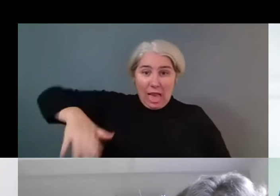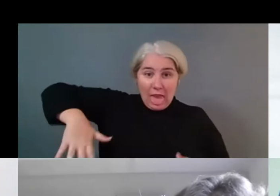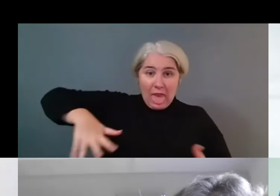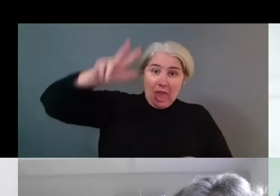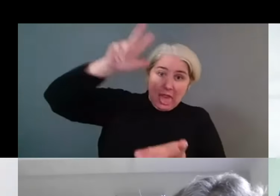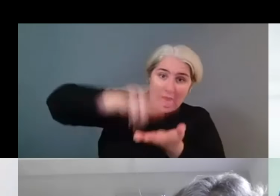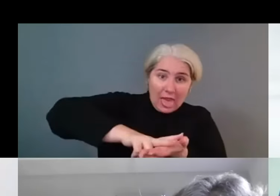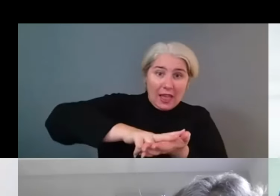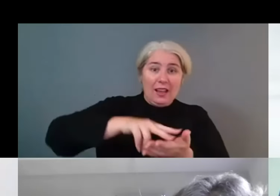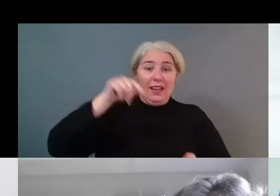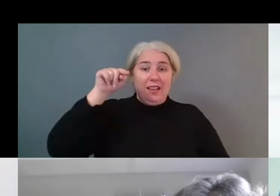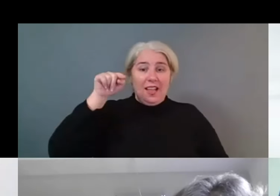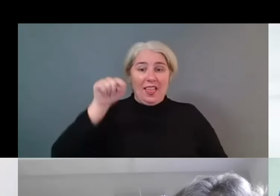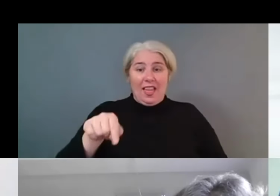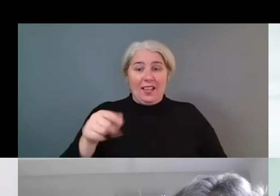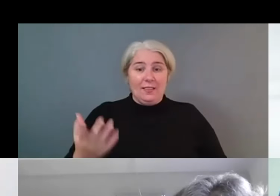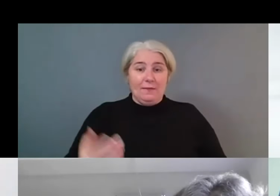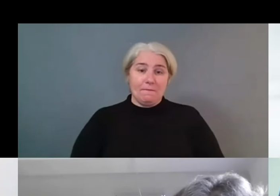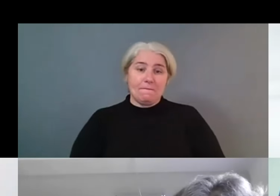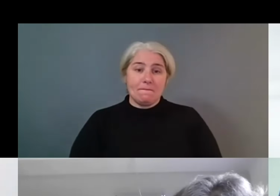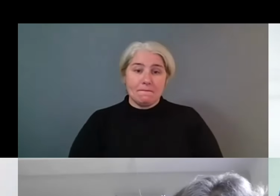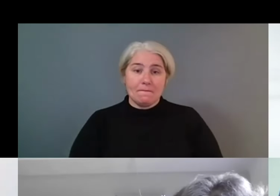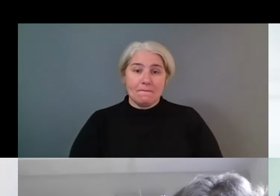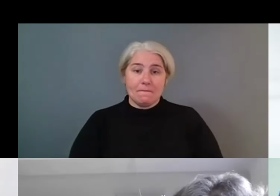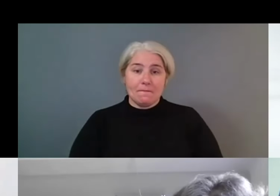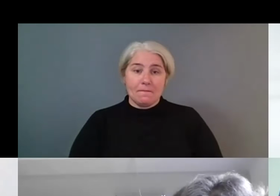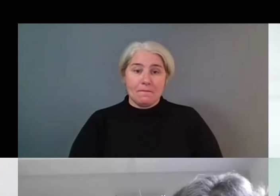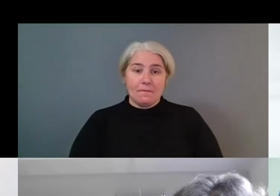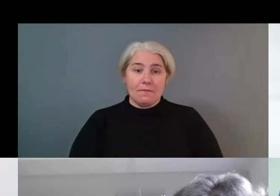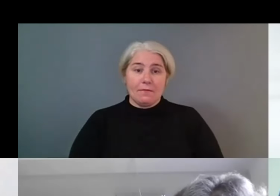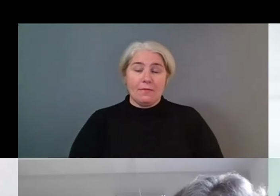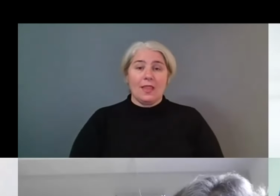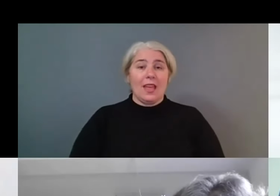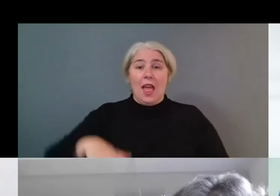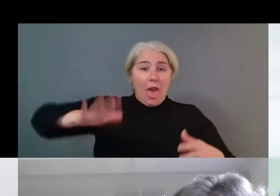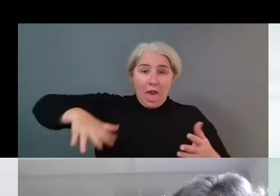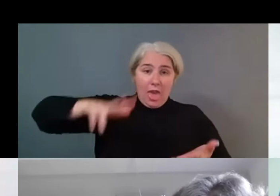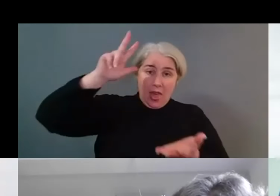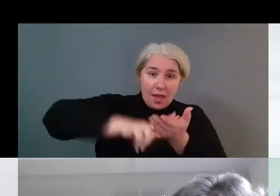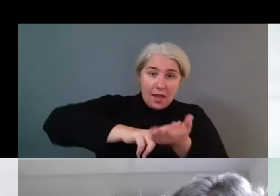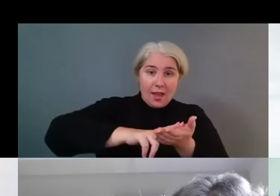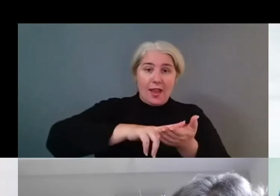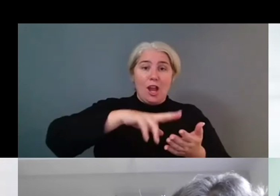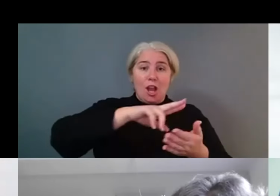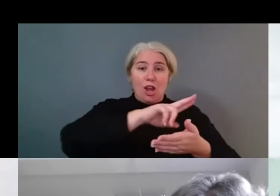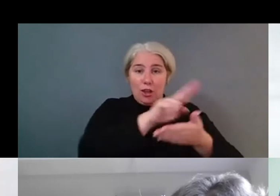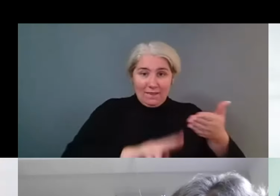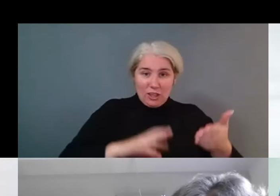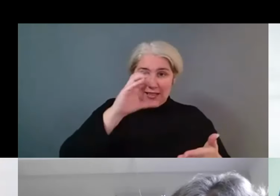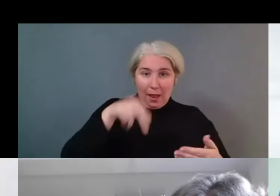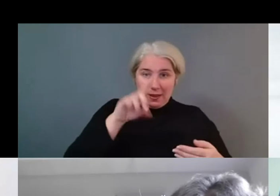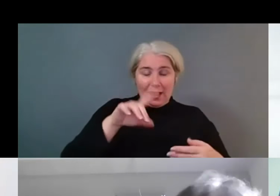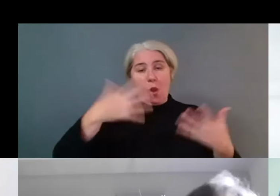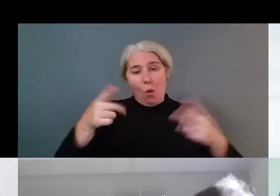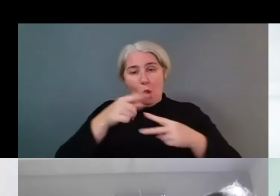you. Do other panelists have anything to add? Okay. Thank you,